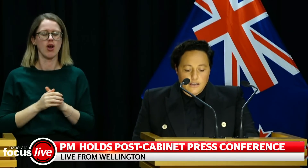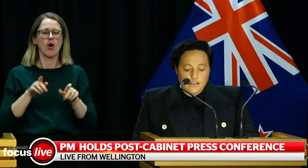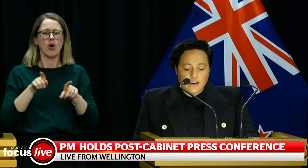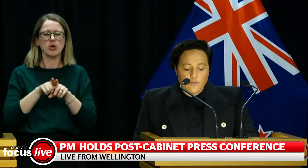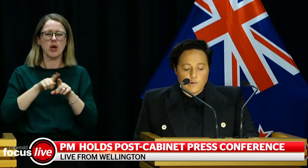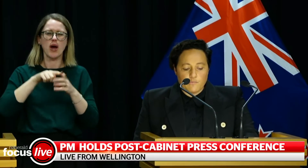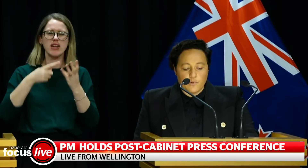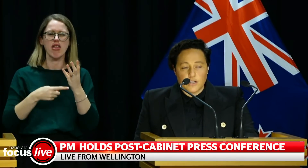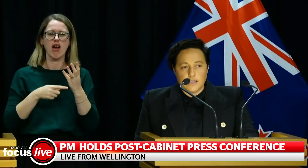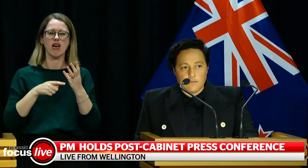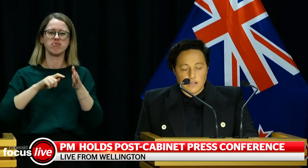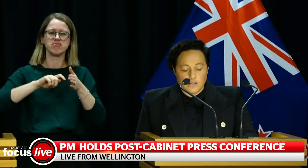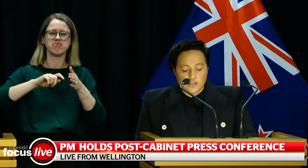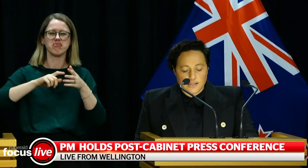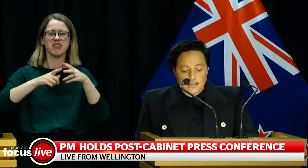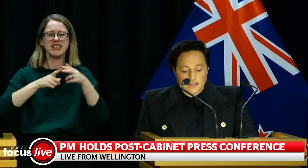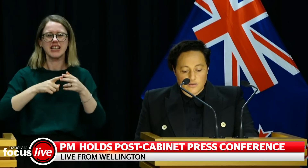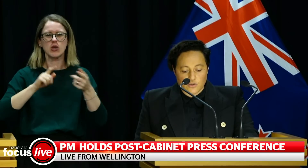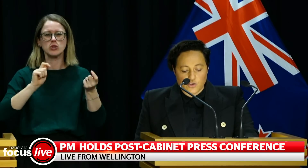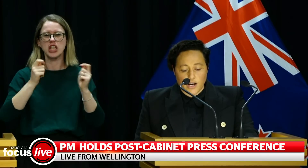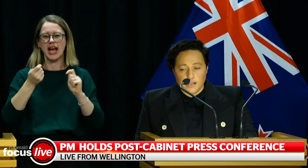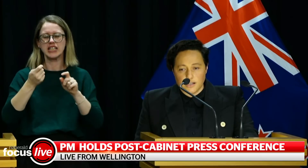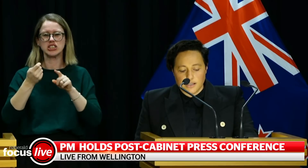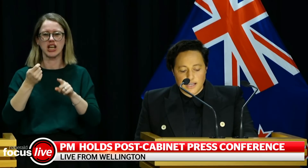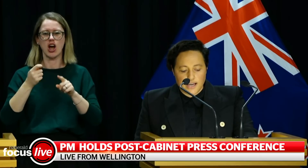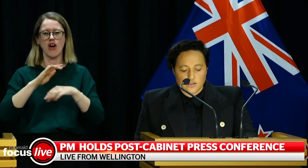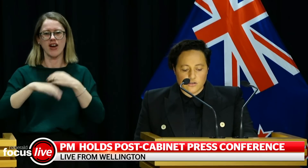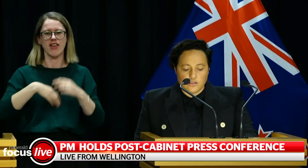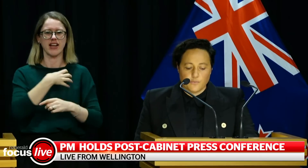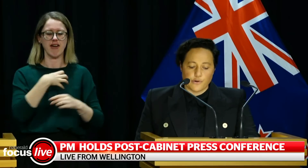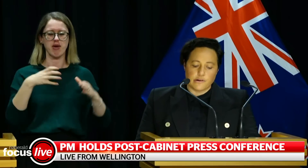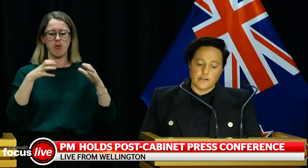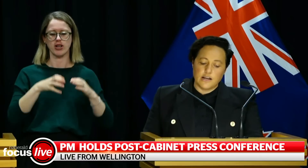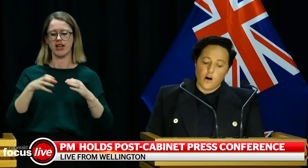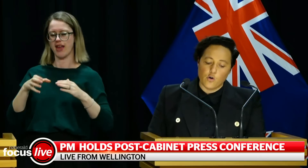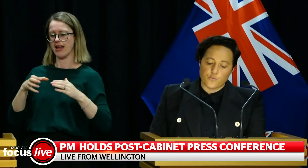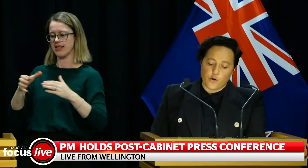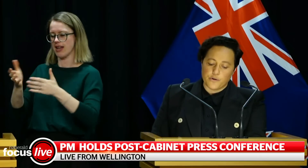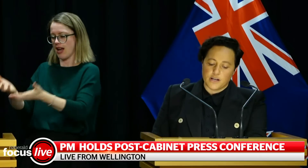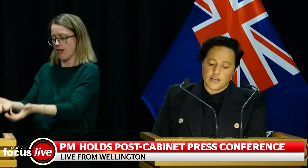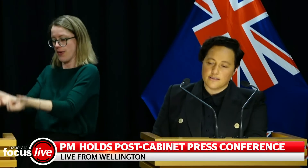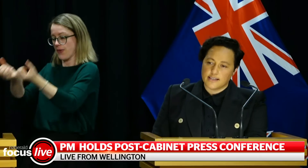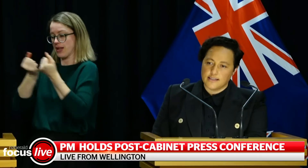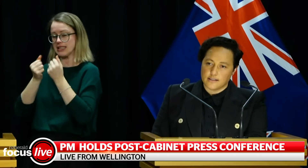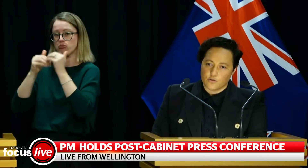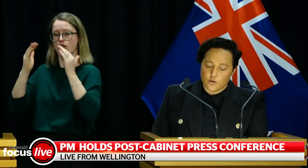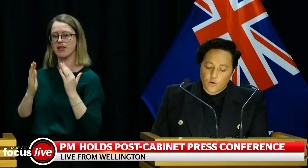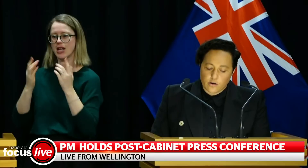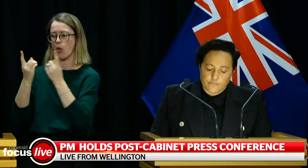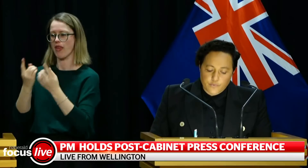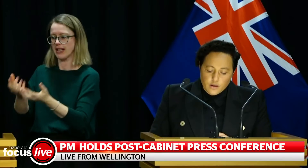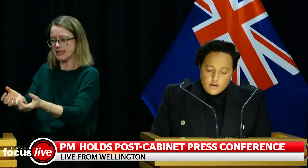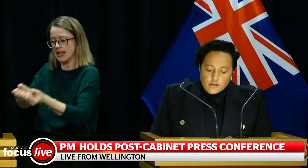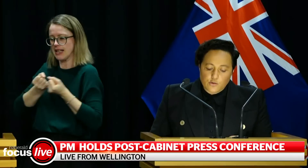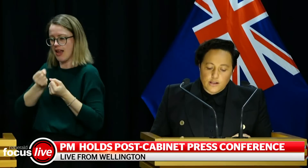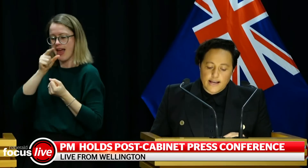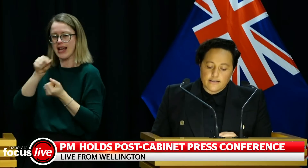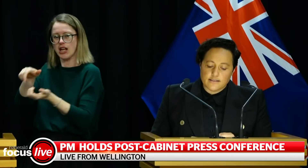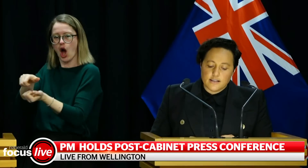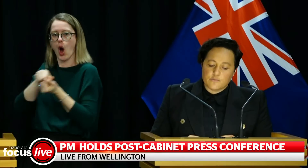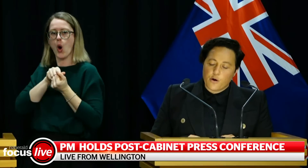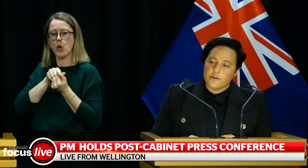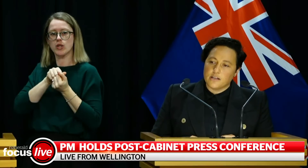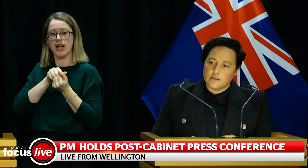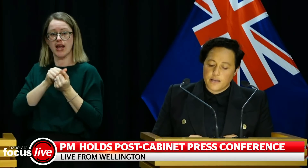assignee, the government body that manages assets restrained under the Act, to temporarily hold property seized under a warrant. This will